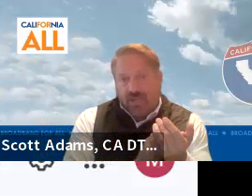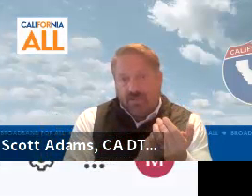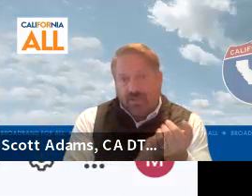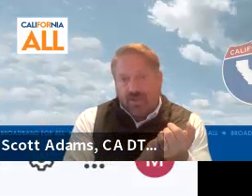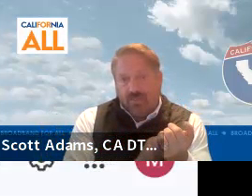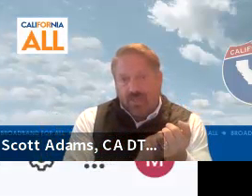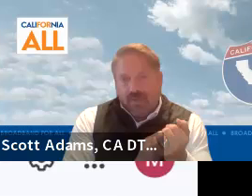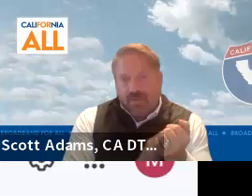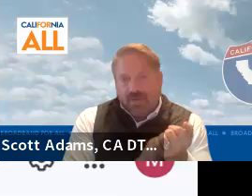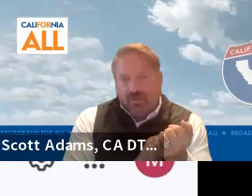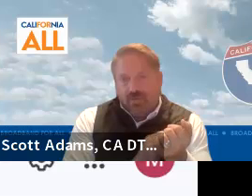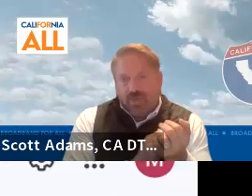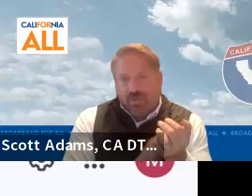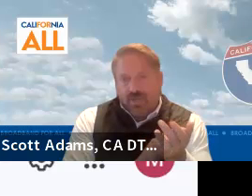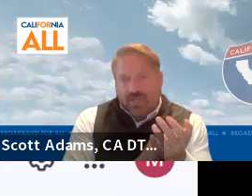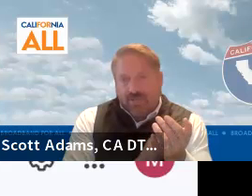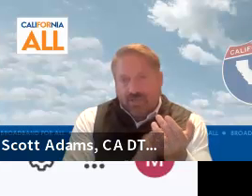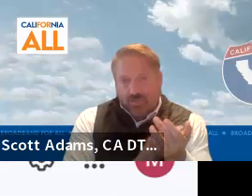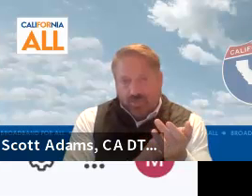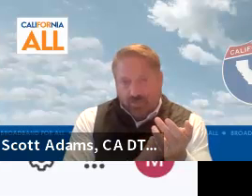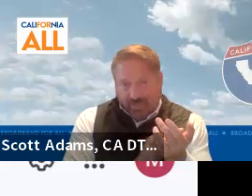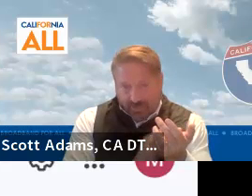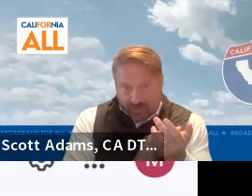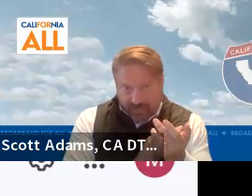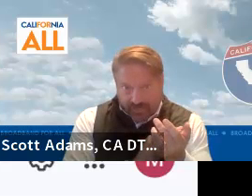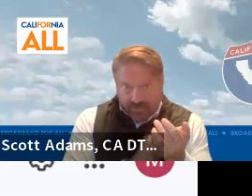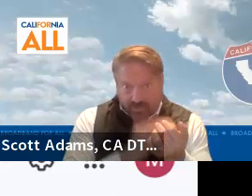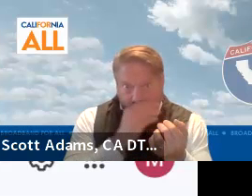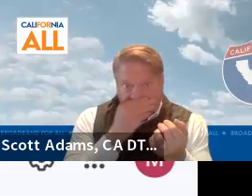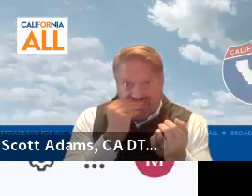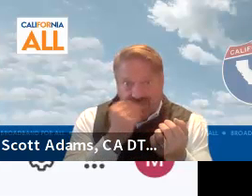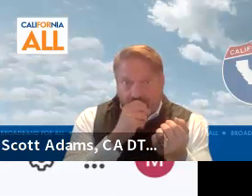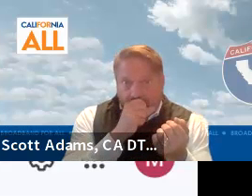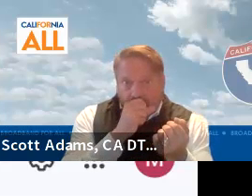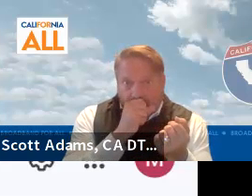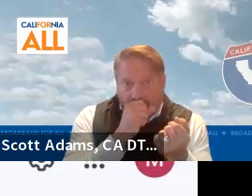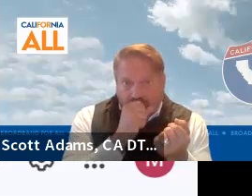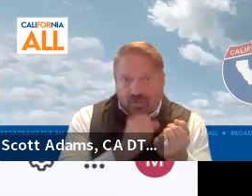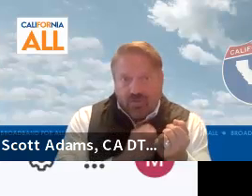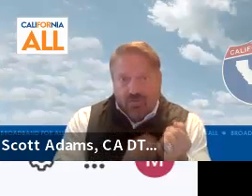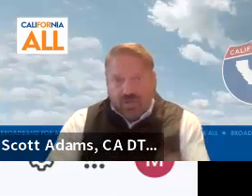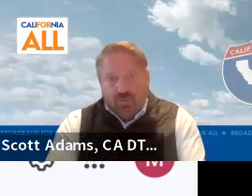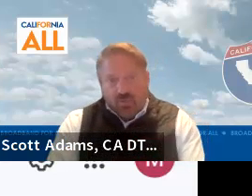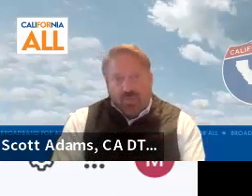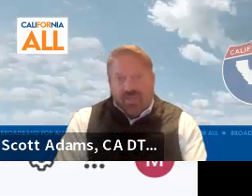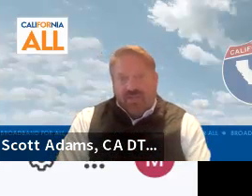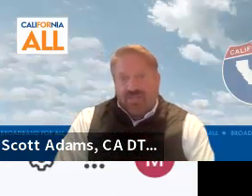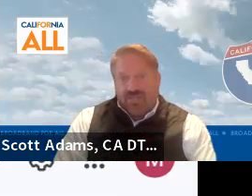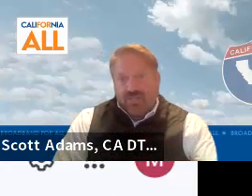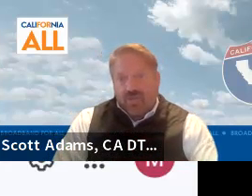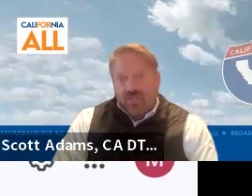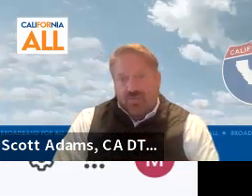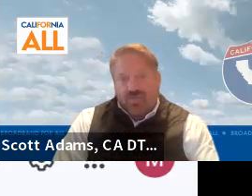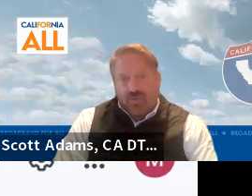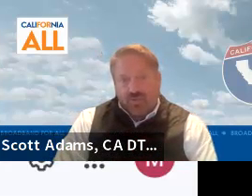available, and you know, we continue to build based on needs. So please look through here. We want to make it as